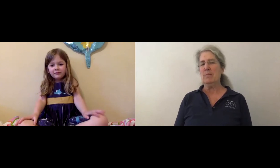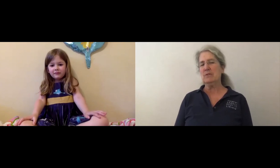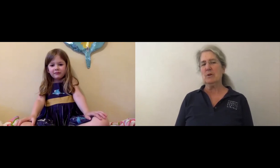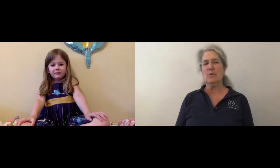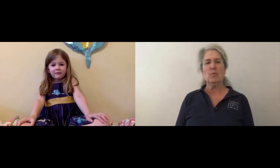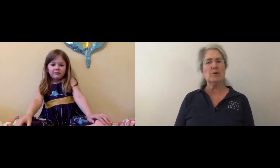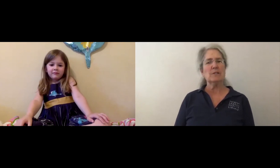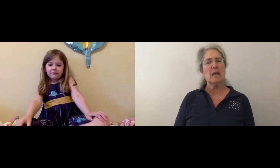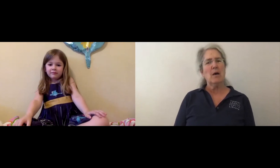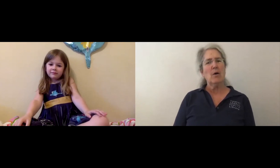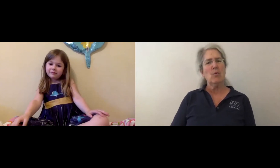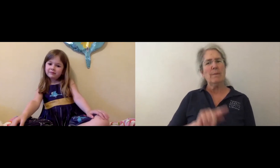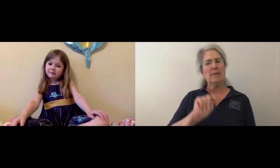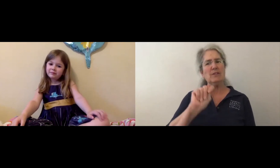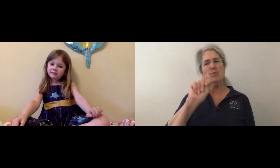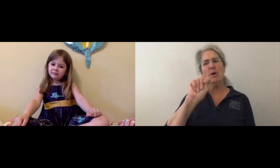all the words. Oh, what about this one?